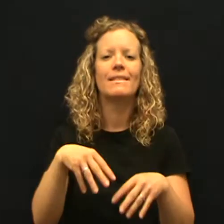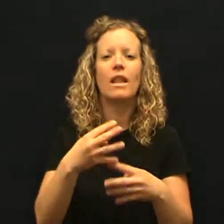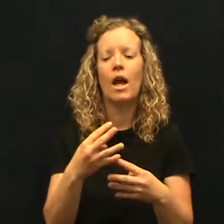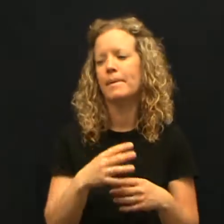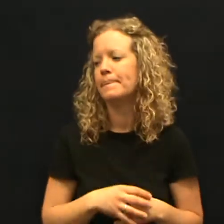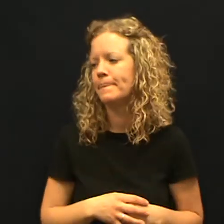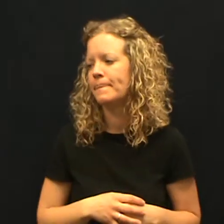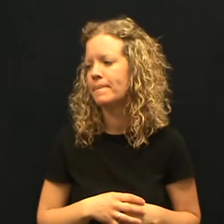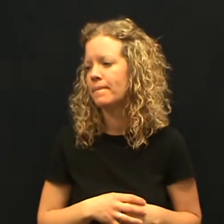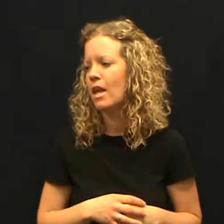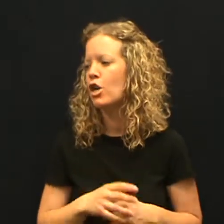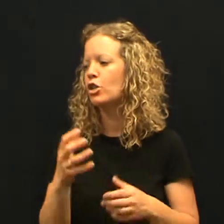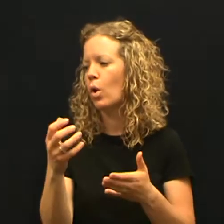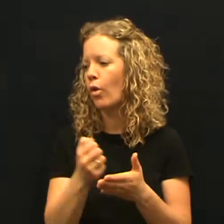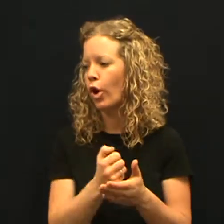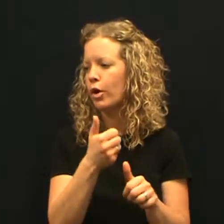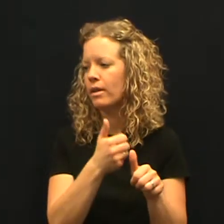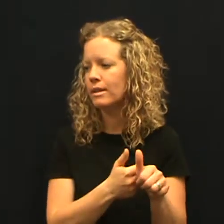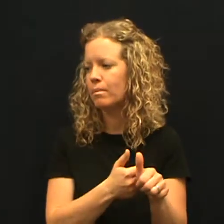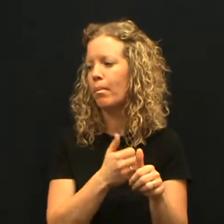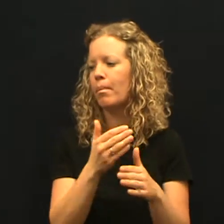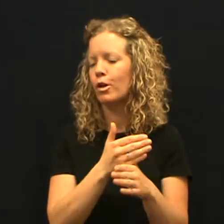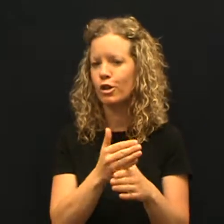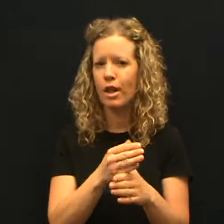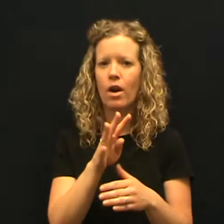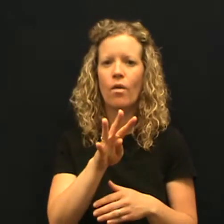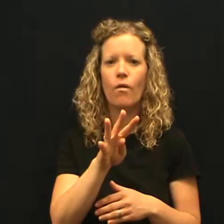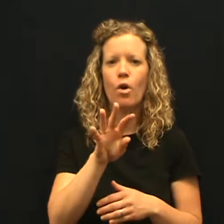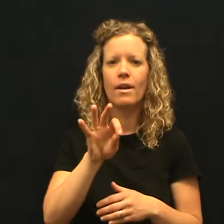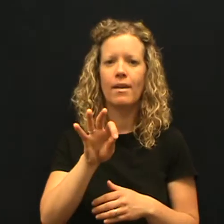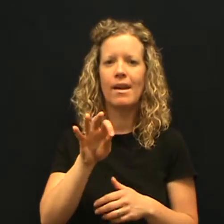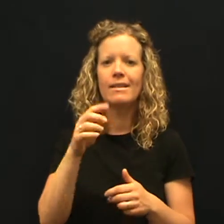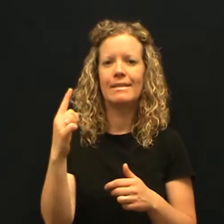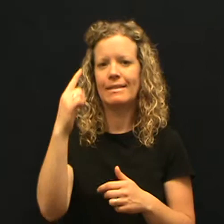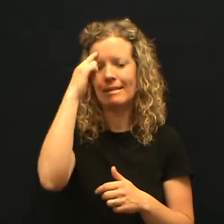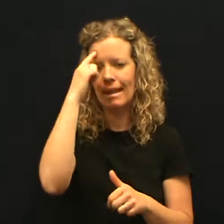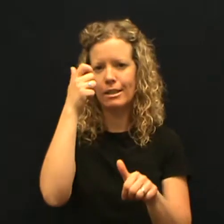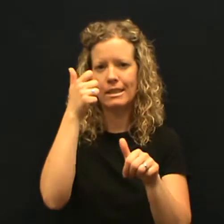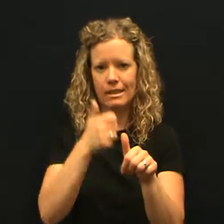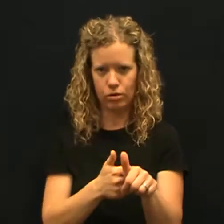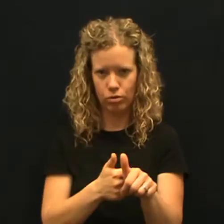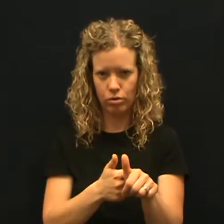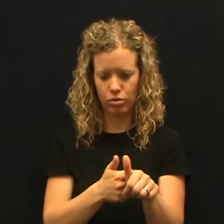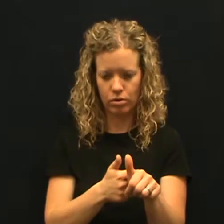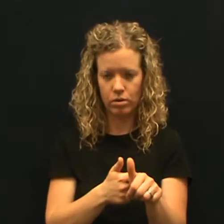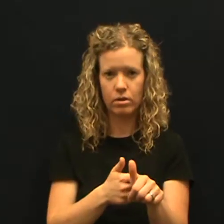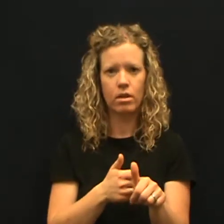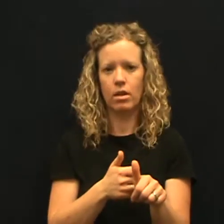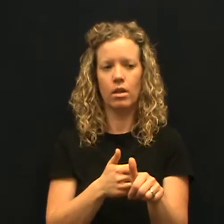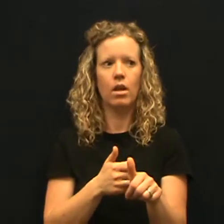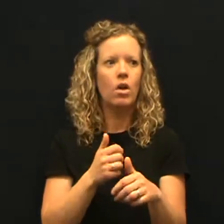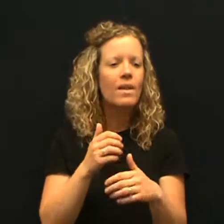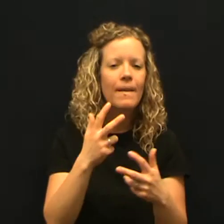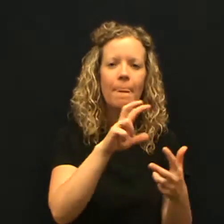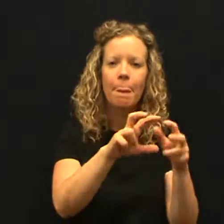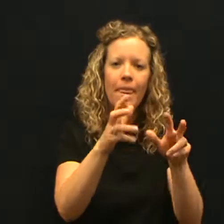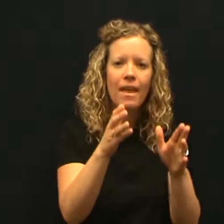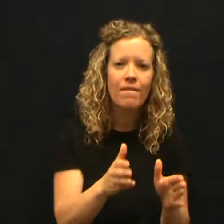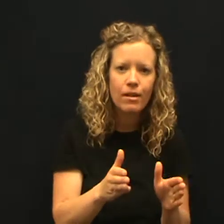$45,900,000. So our earnings per share was 49 cents per share. That is one thing all investors look at in trying